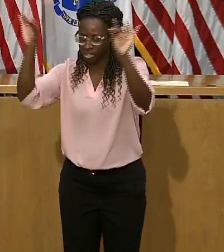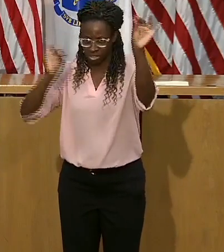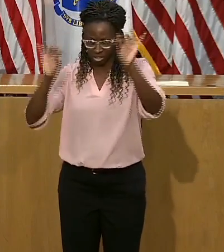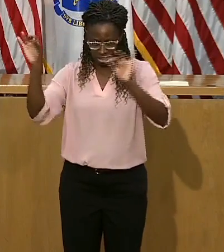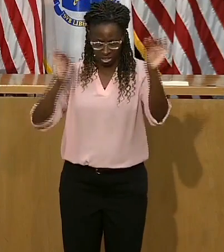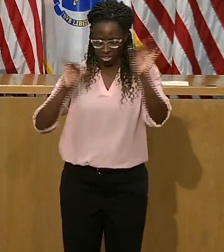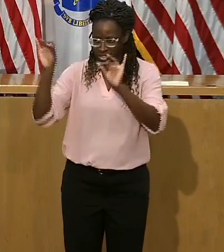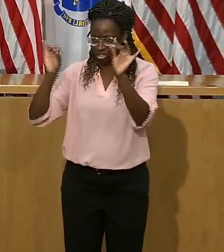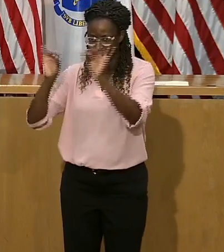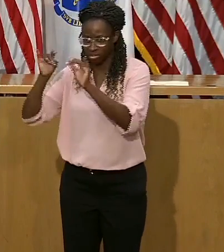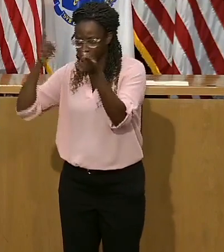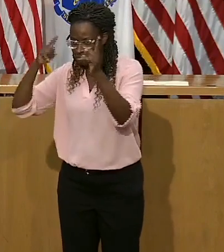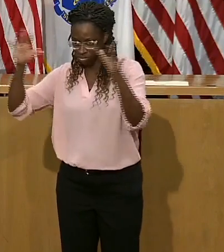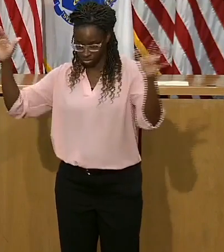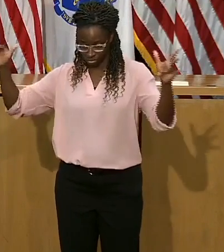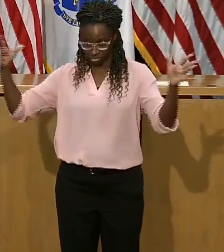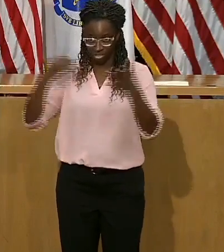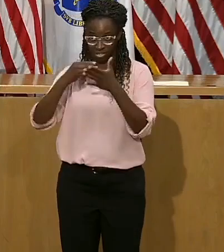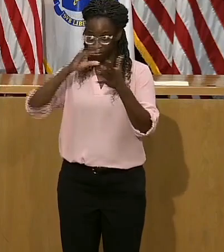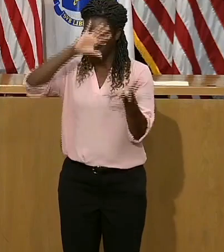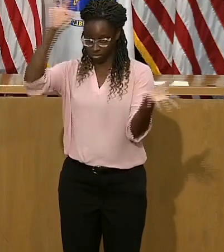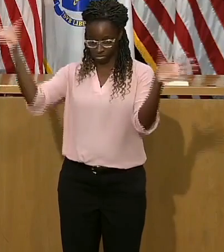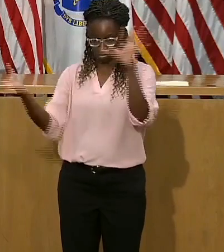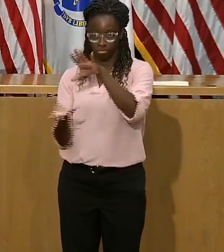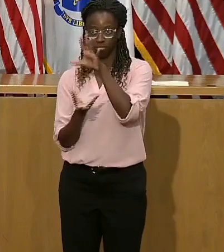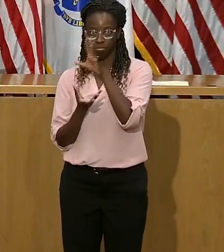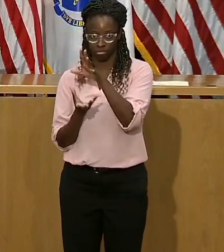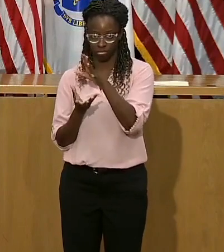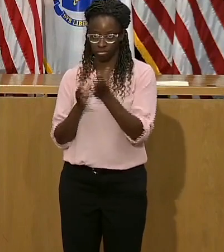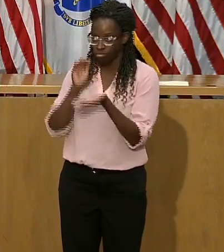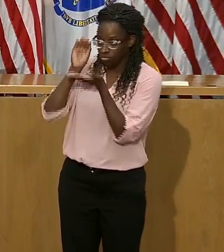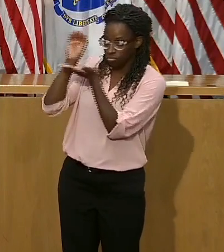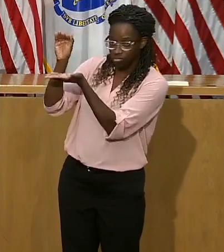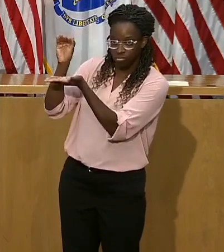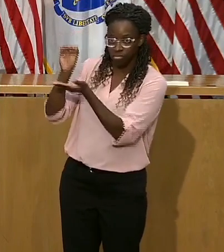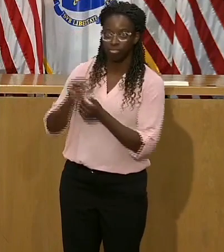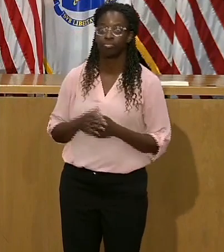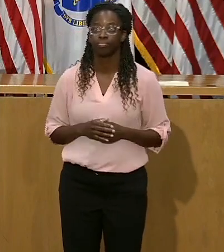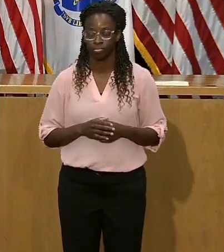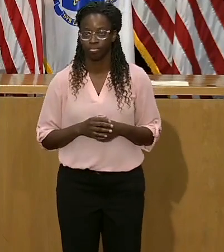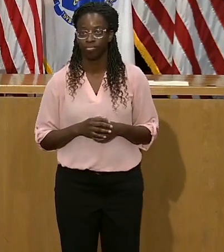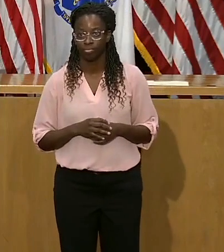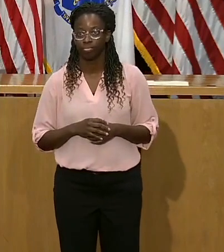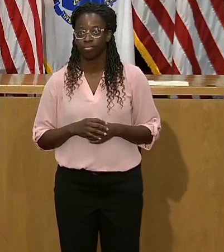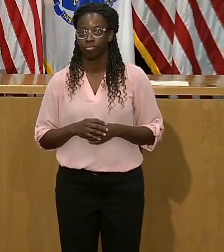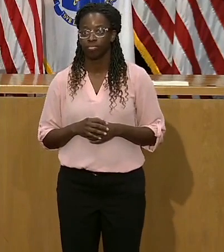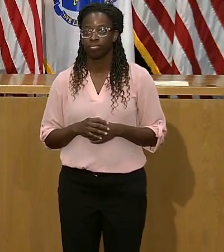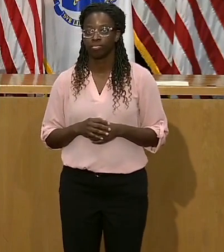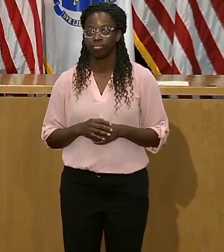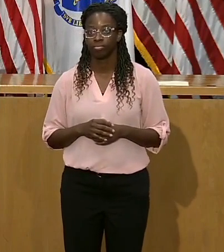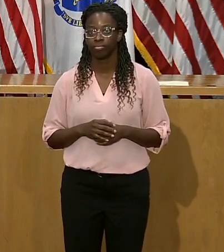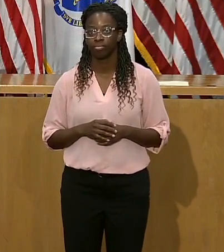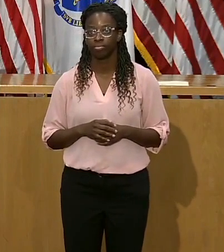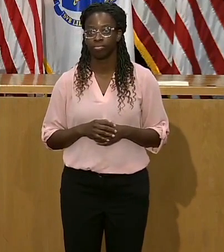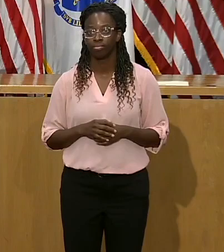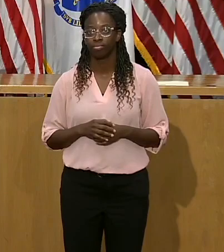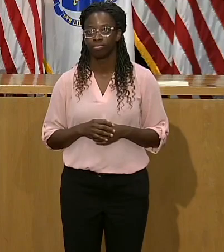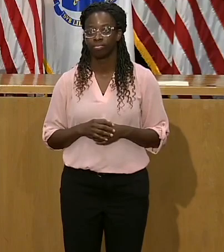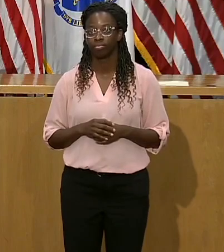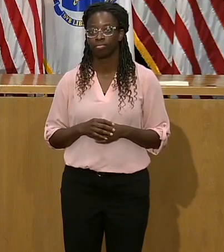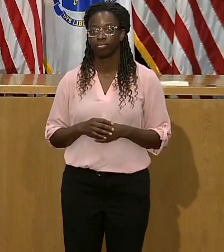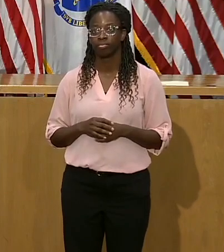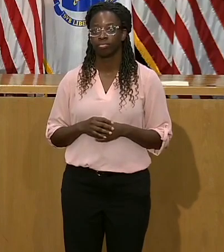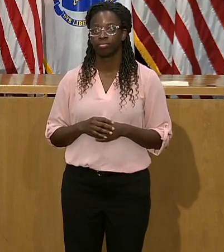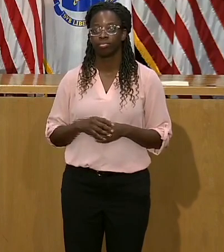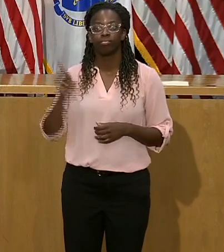$323 million in capital funding, and $90 million in other planned spending. This plan again supports a variety of critical